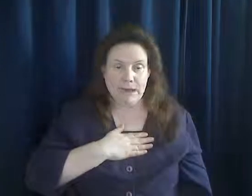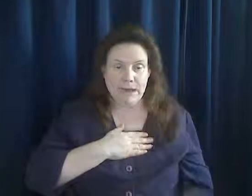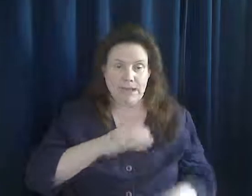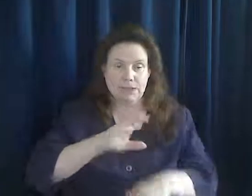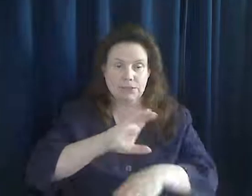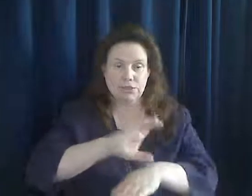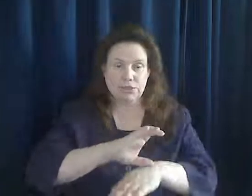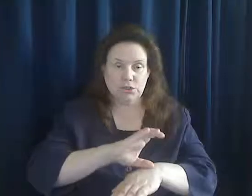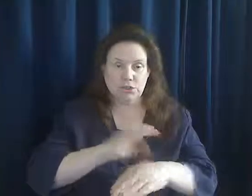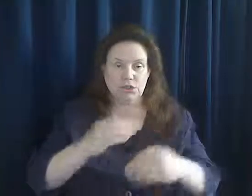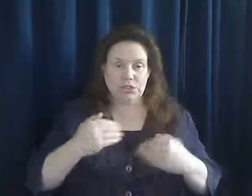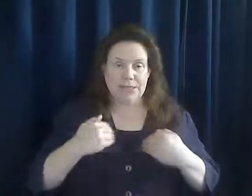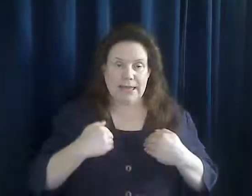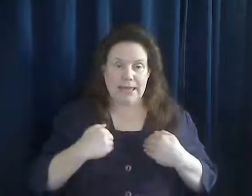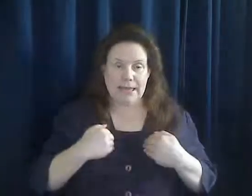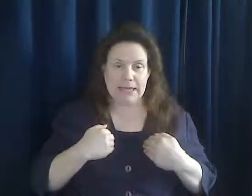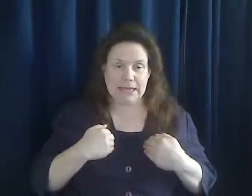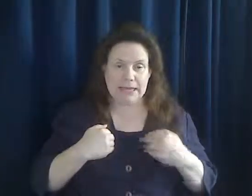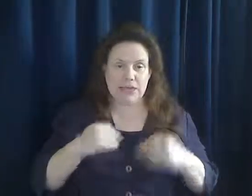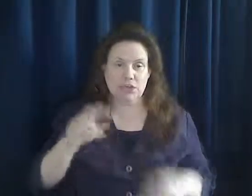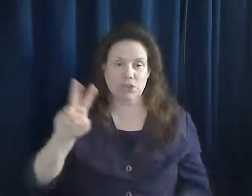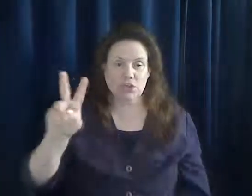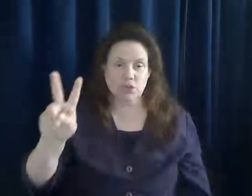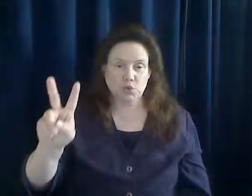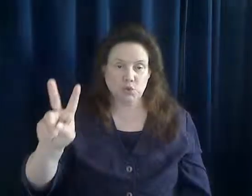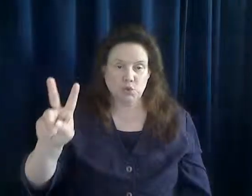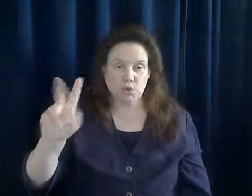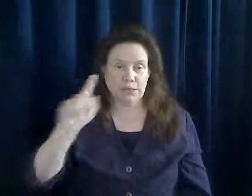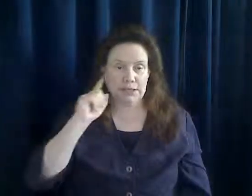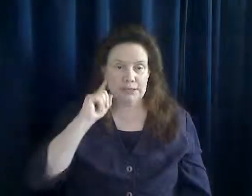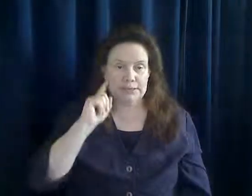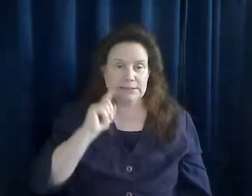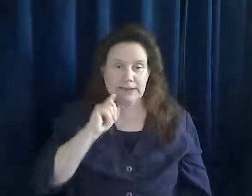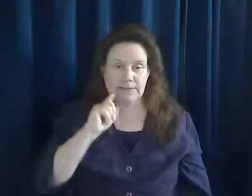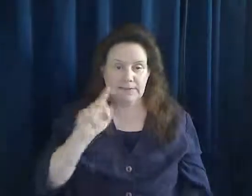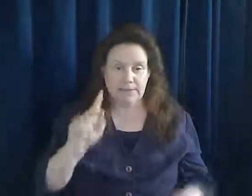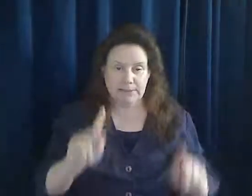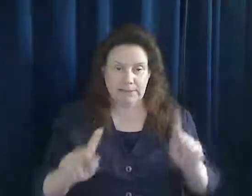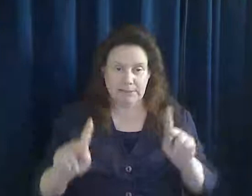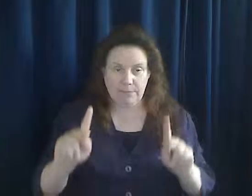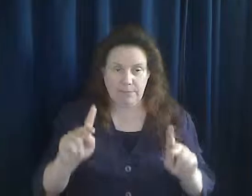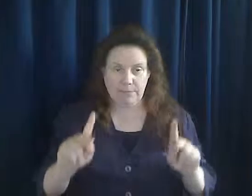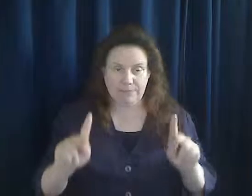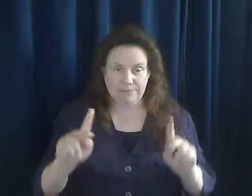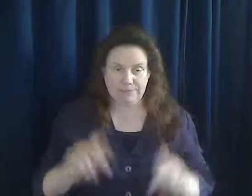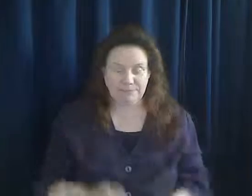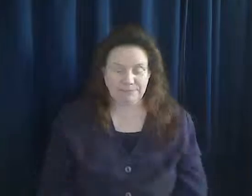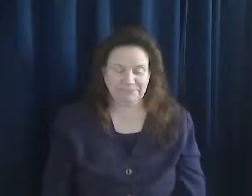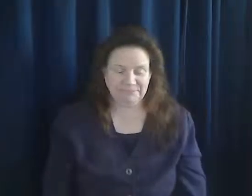My church has 2 deaf people.